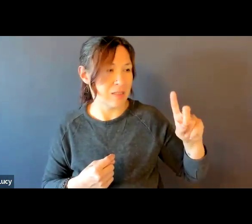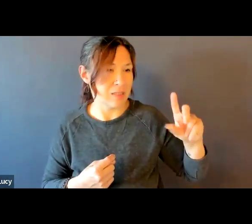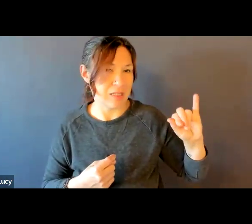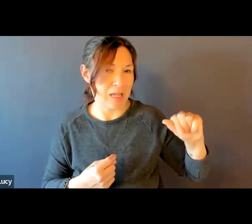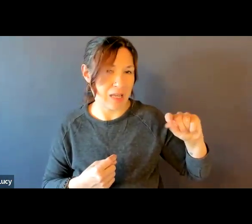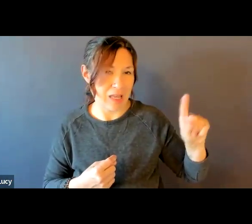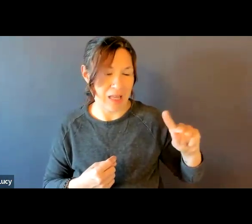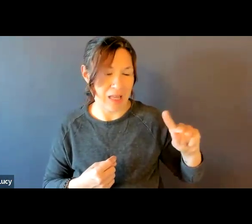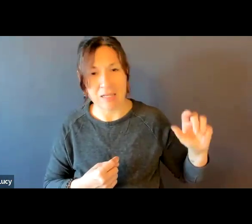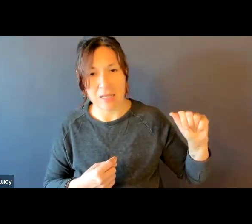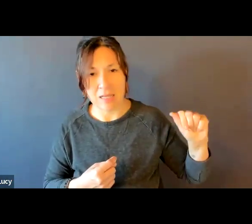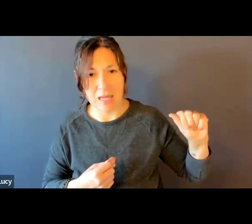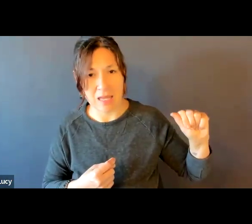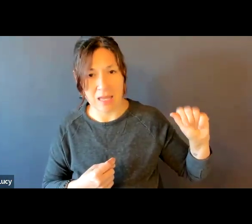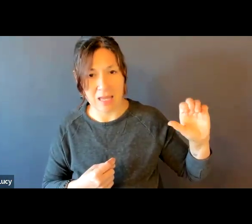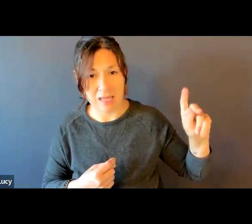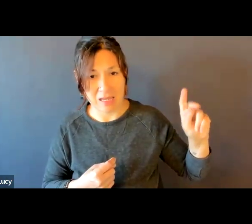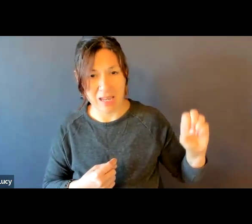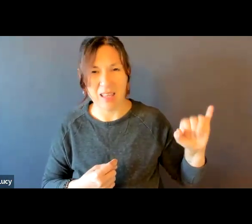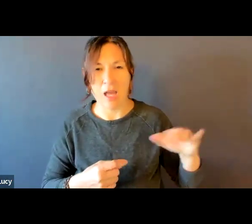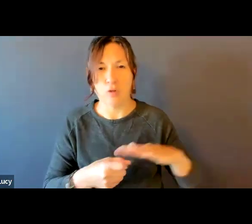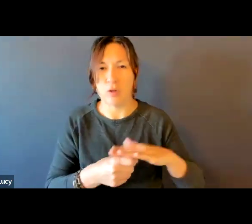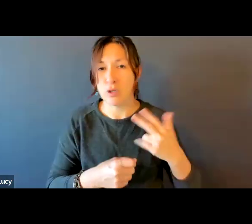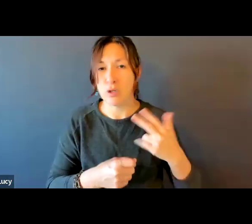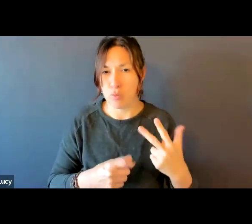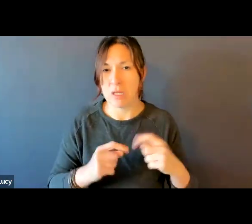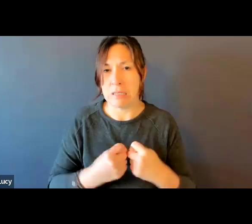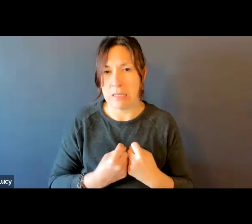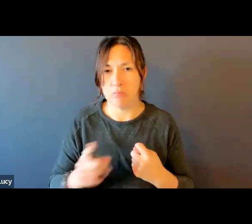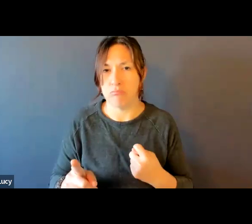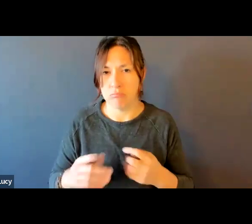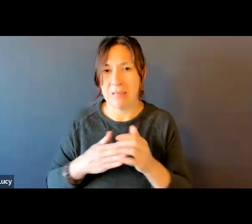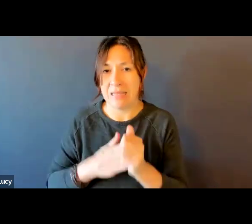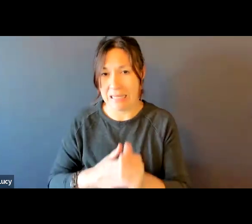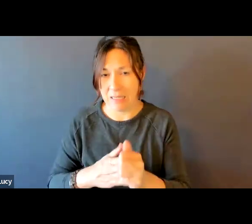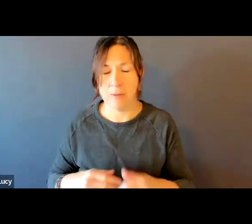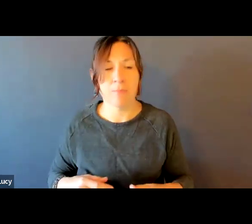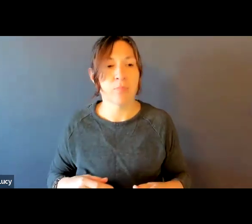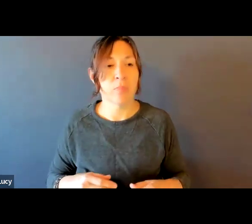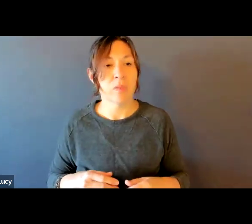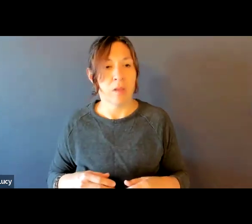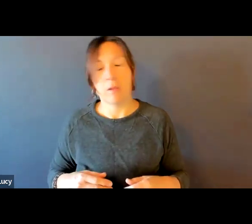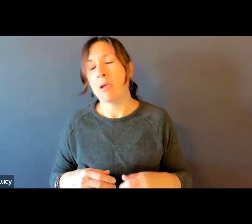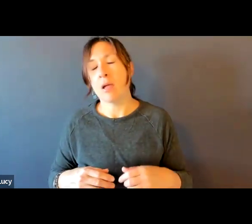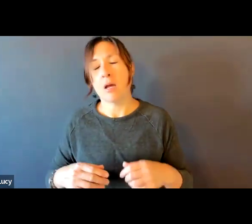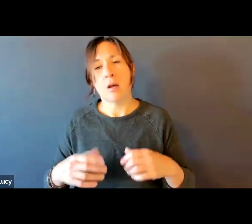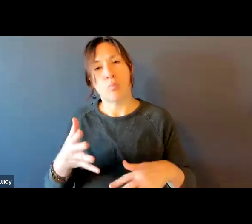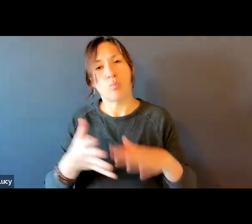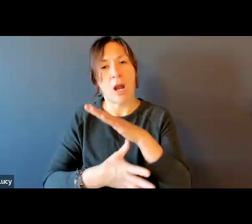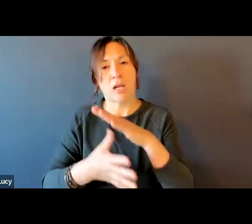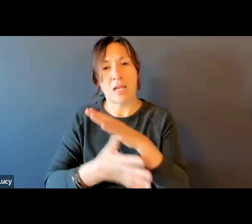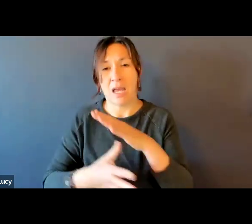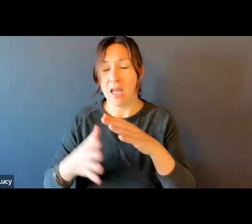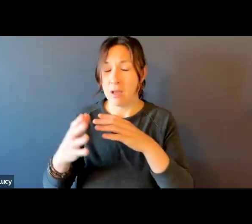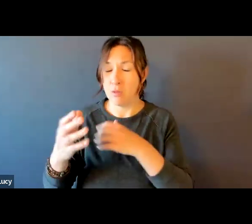3 team. Led by our school superintendents, these teams work to prioritize support and